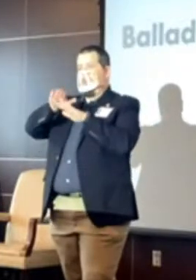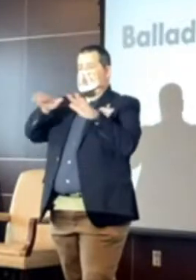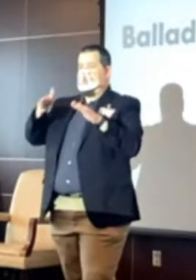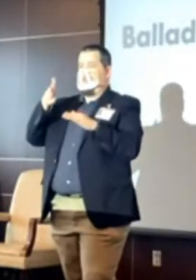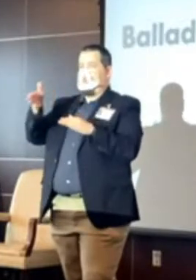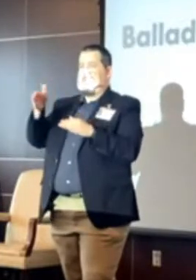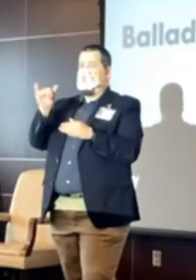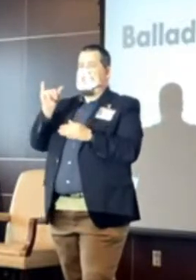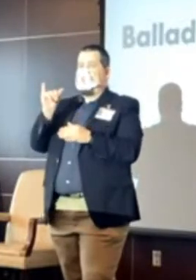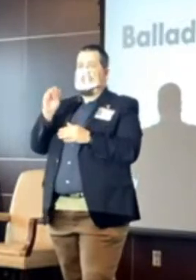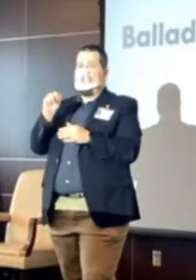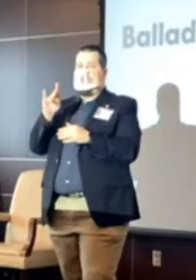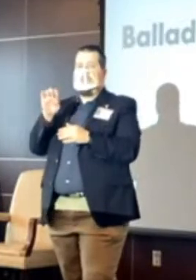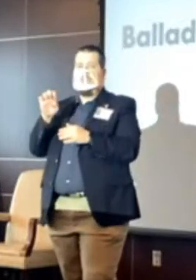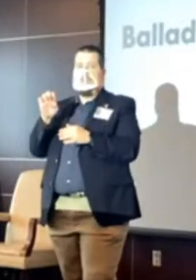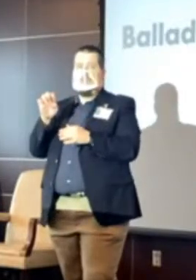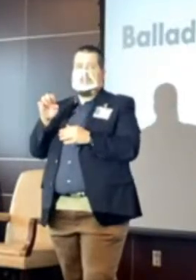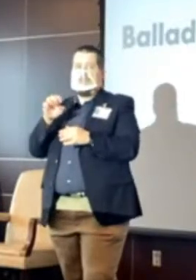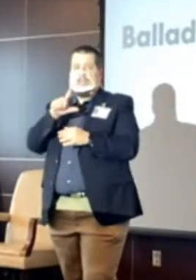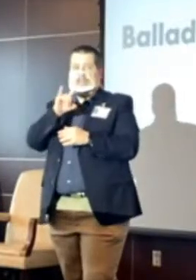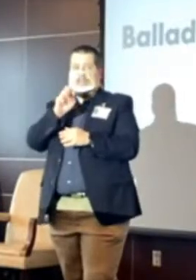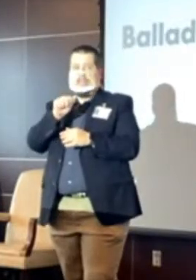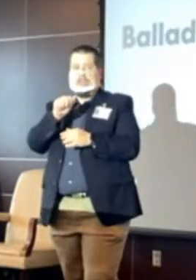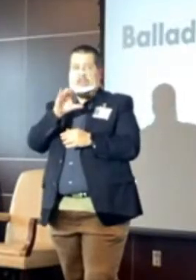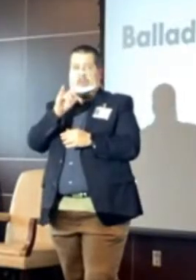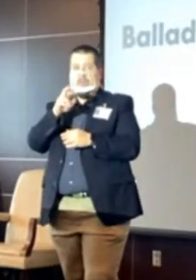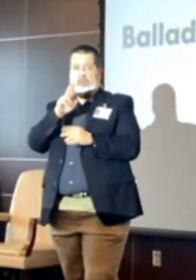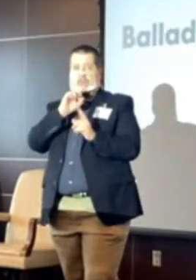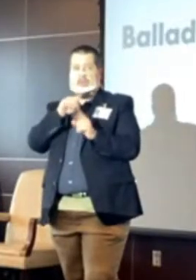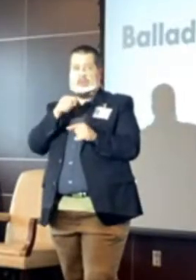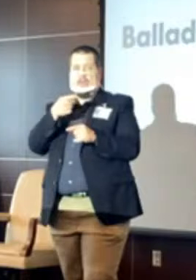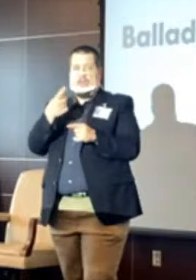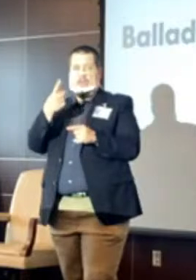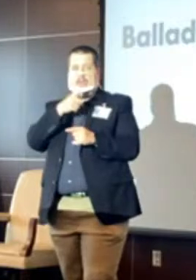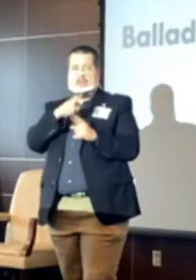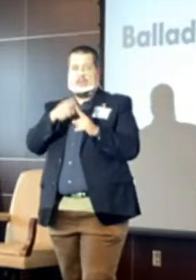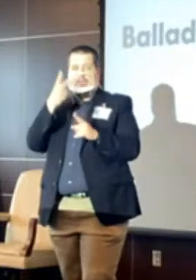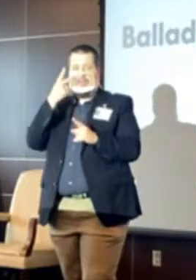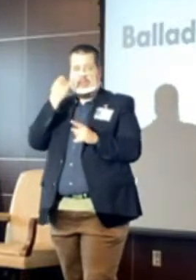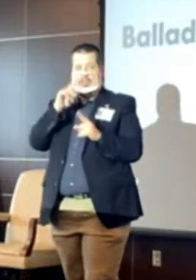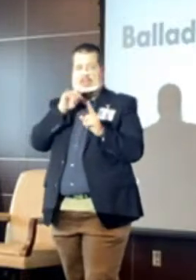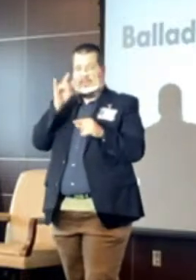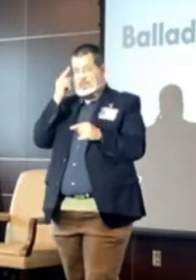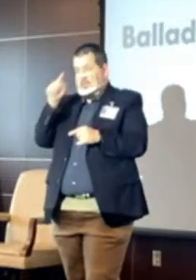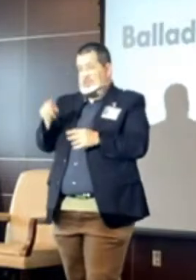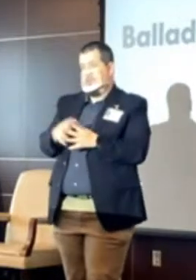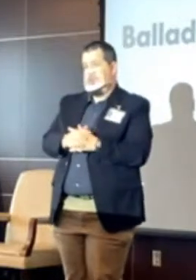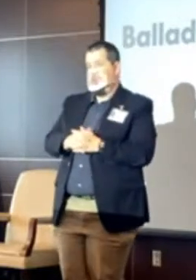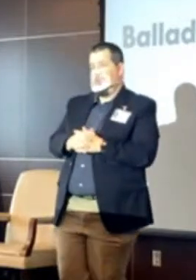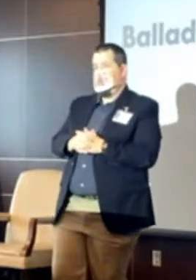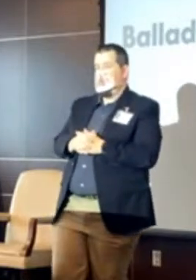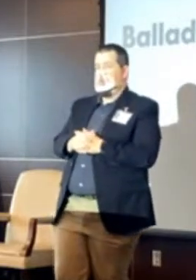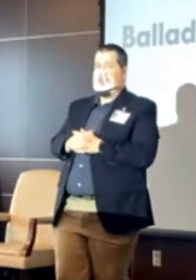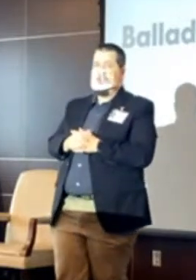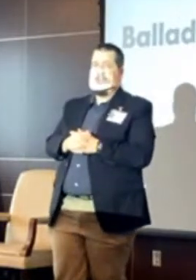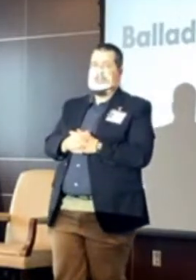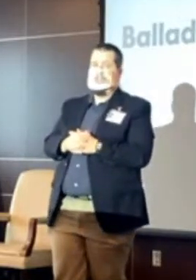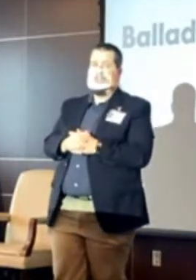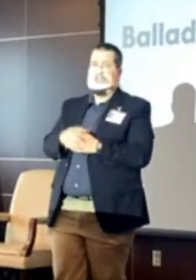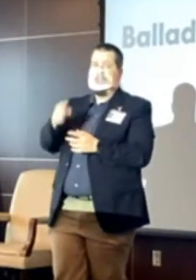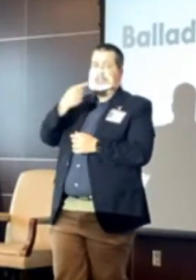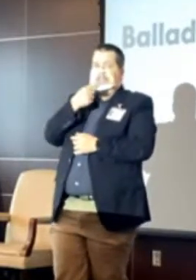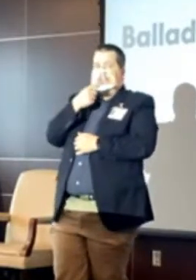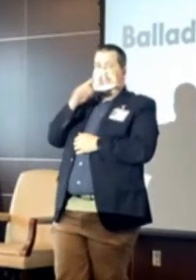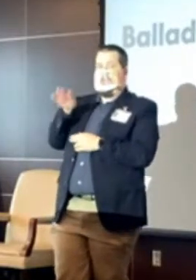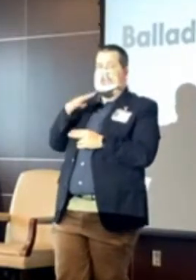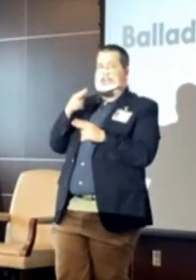at the Yeah, Lisa Carter may be able to. And once you ask your question, we'll see if we can answer it for you. Yeah, she had mentioned